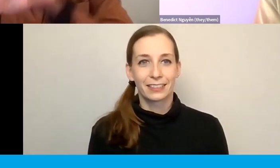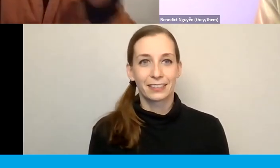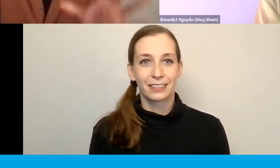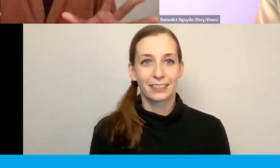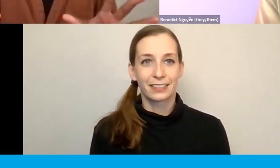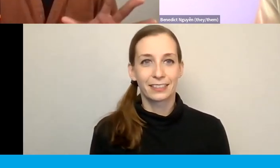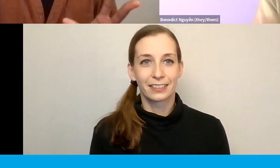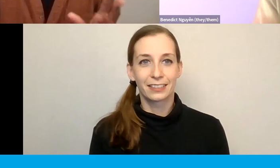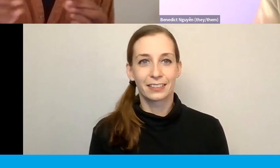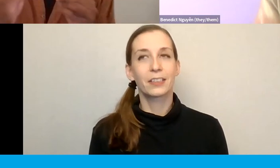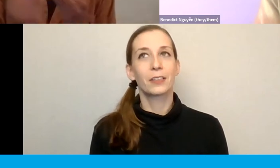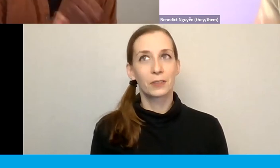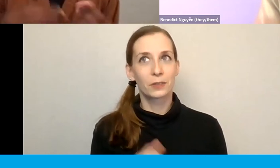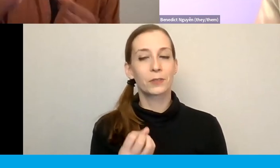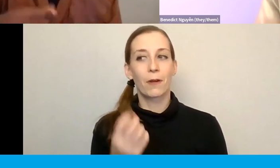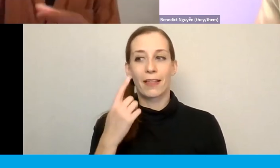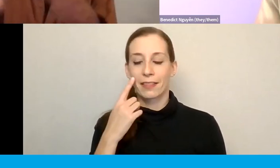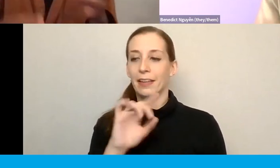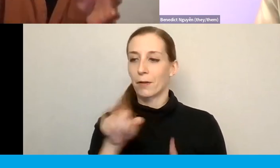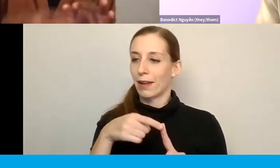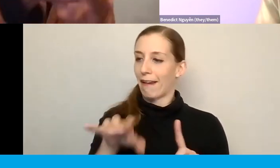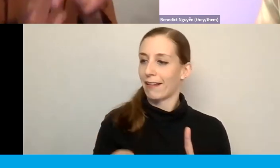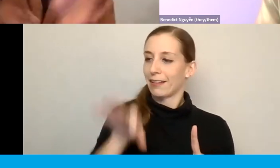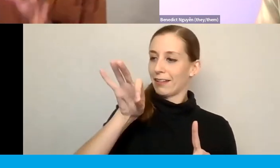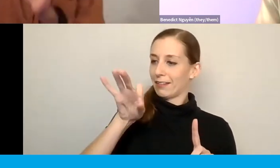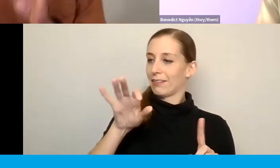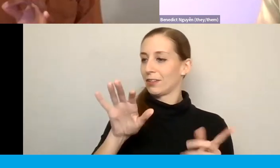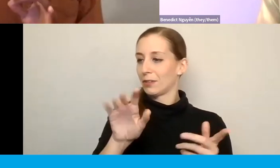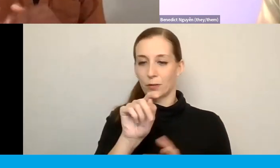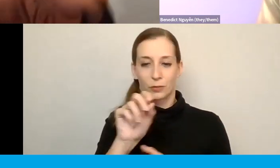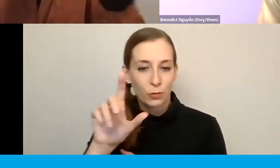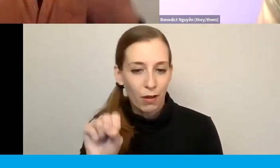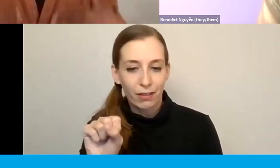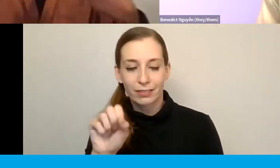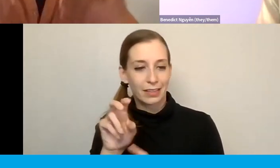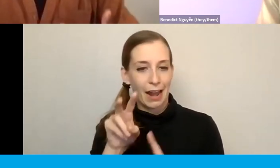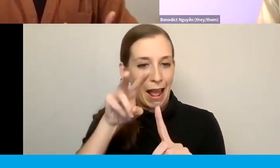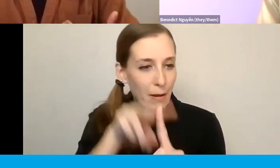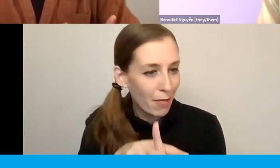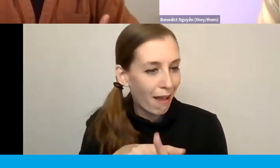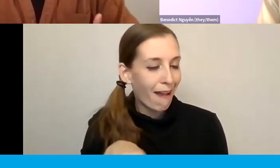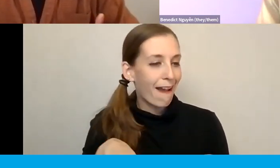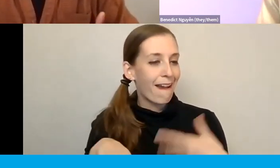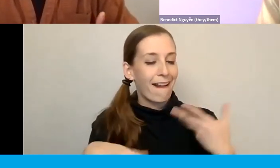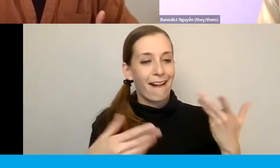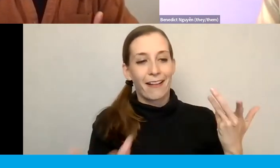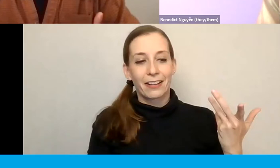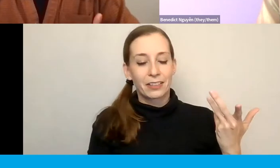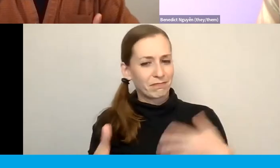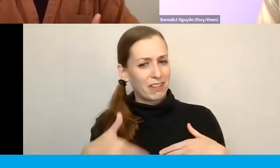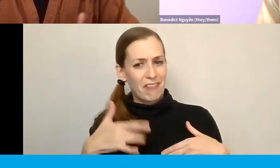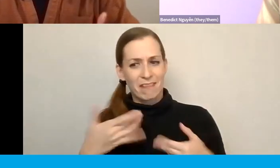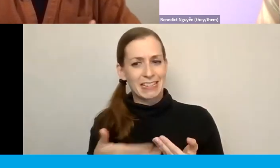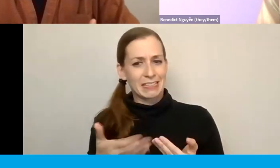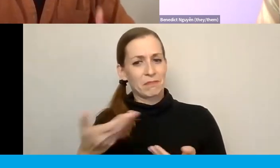And then once the tools are there and there's sort of like a system of like integrating those tools into the work, it felt like a way